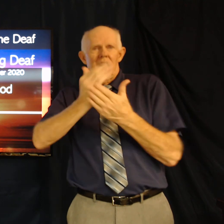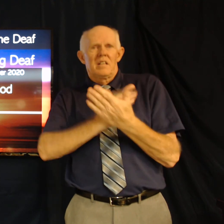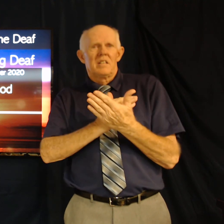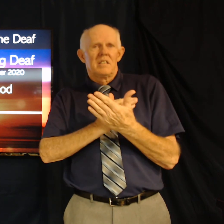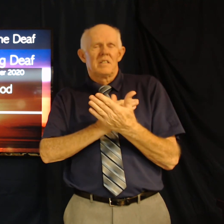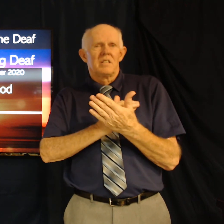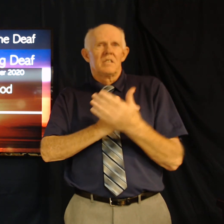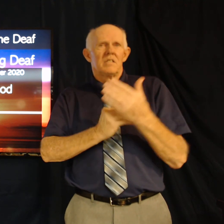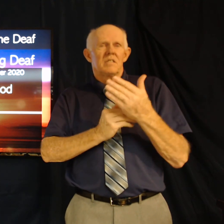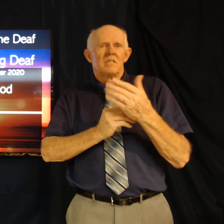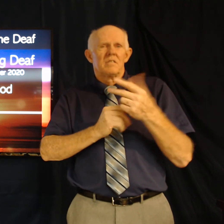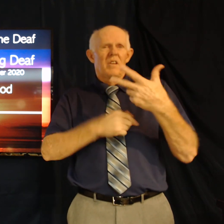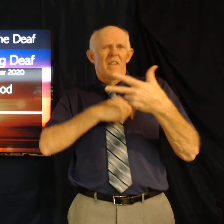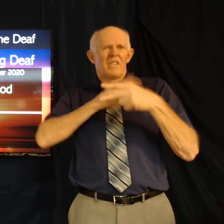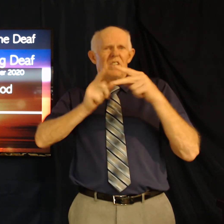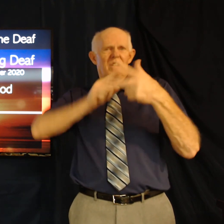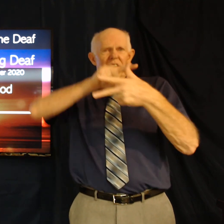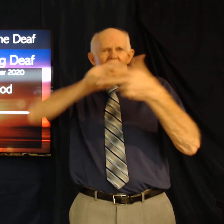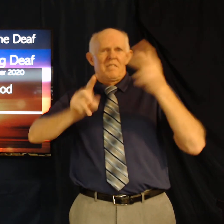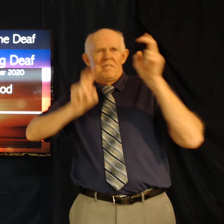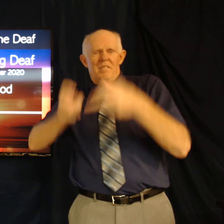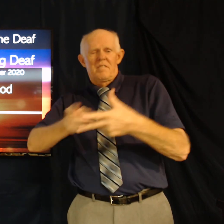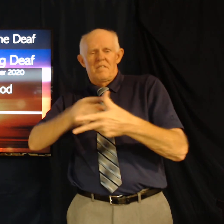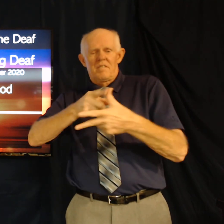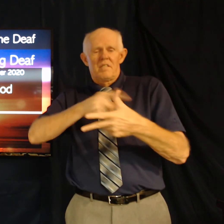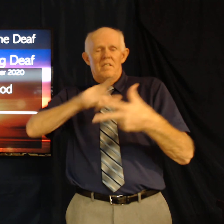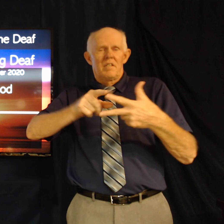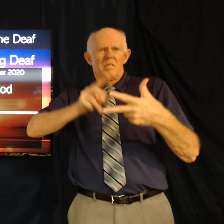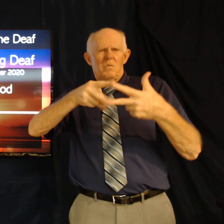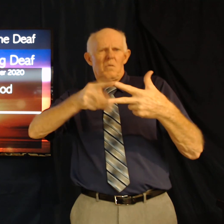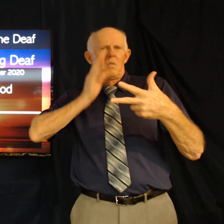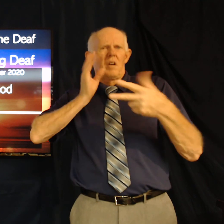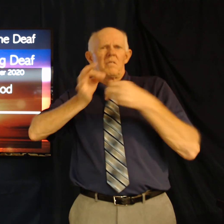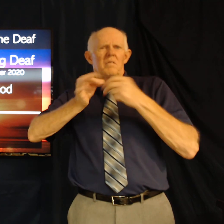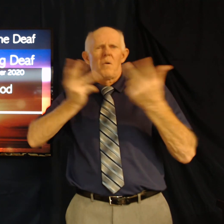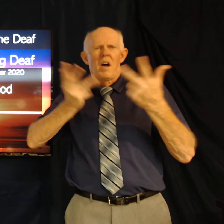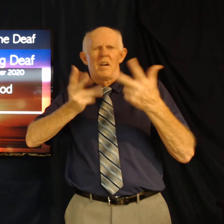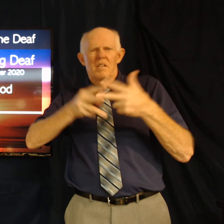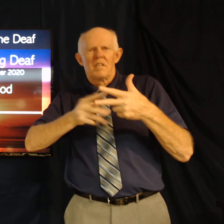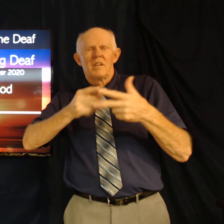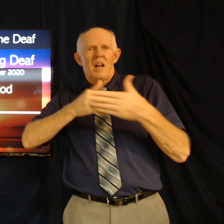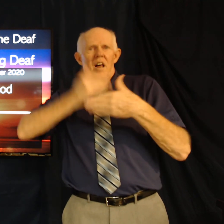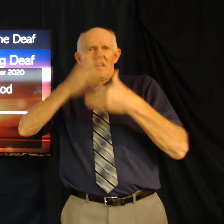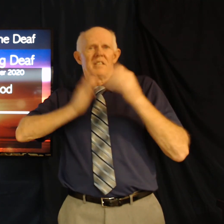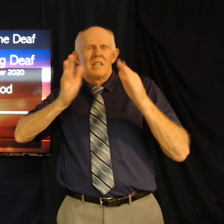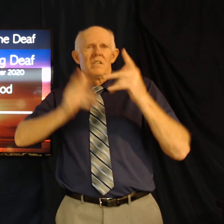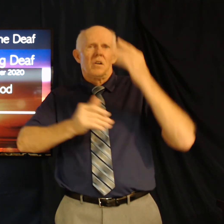Next week we will have another lesson. We'll have three lessons, and I'll explain what next